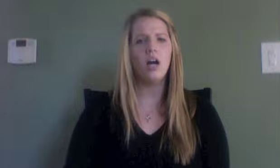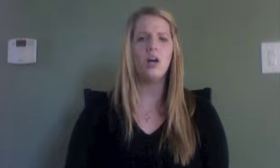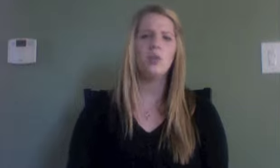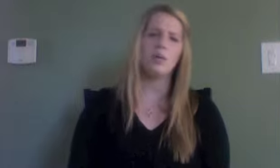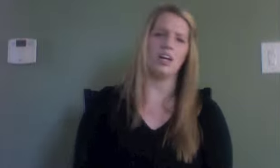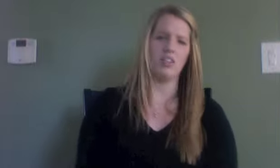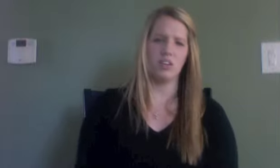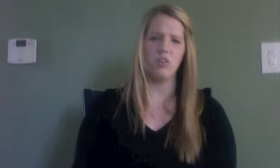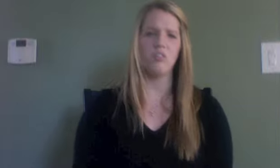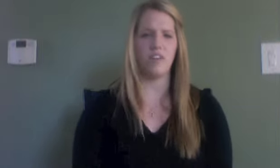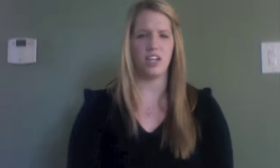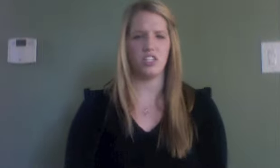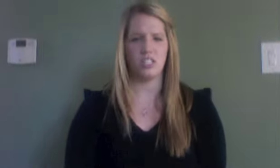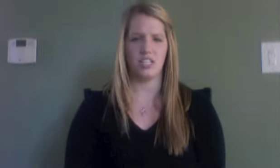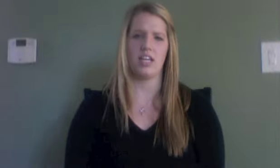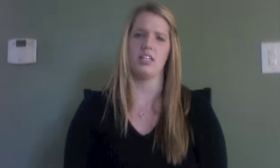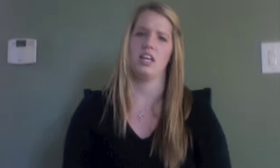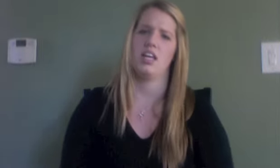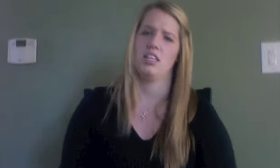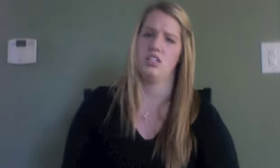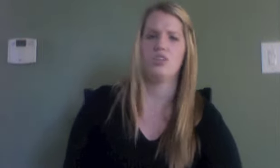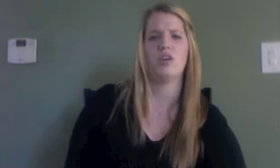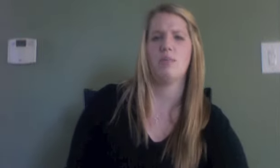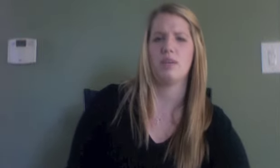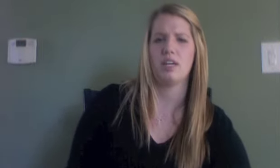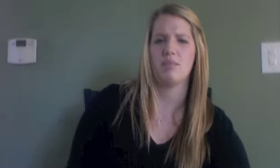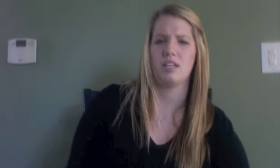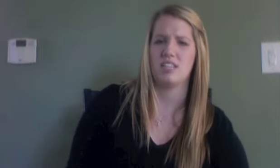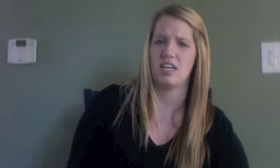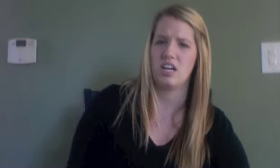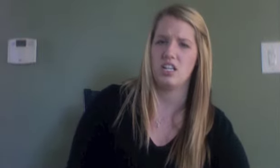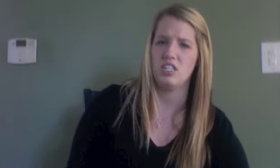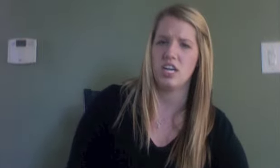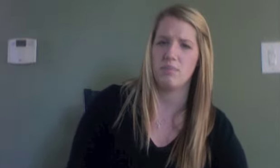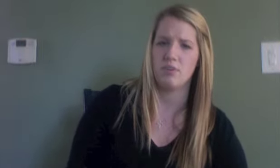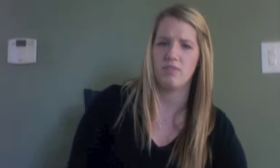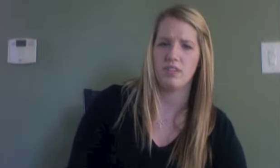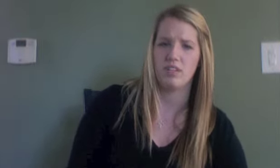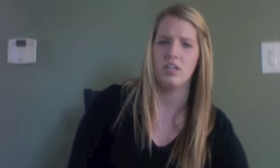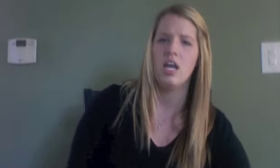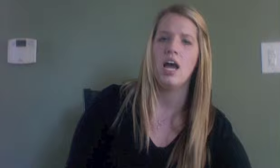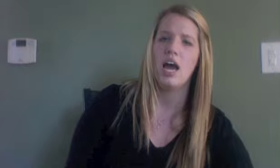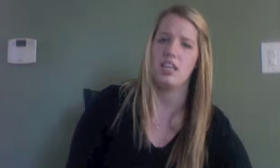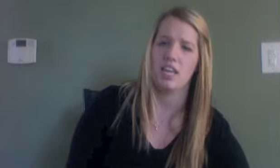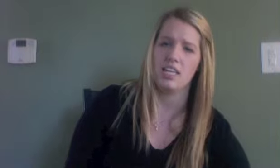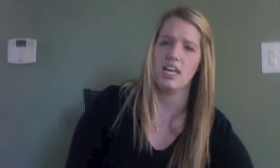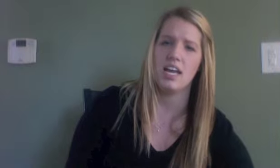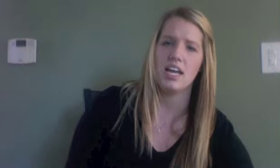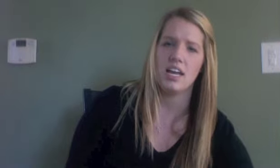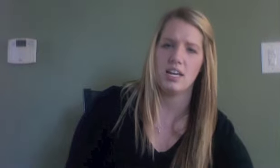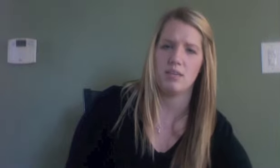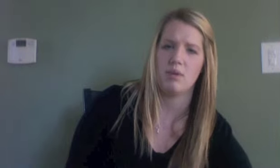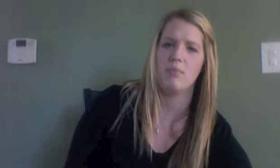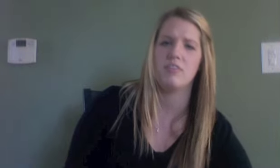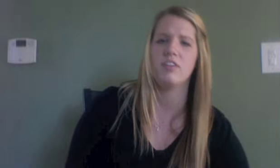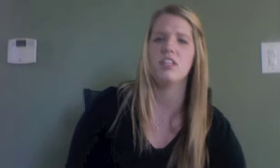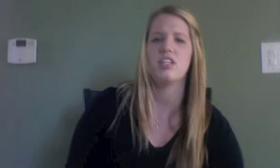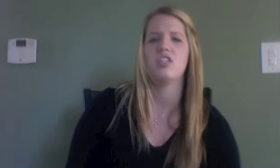Oh, well, the old-fashioned is like not the new up-and-coming technology. I like that. I prefer the